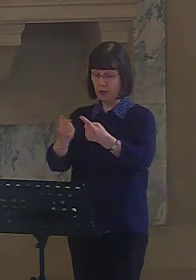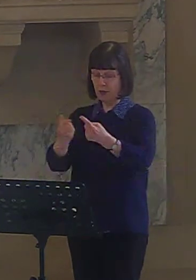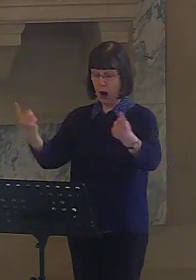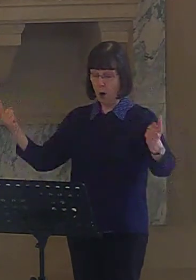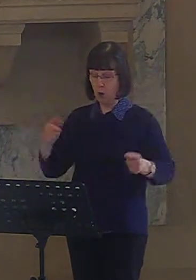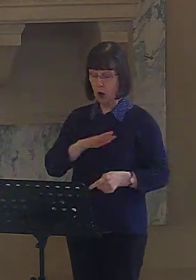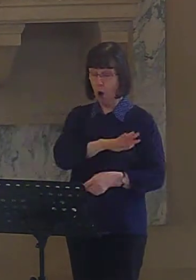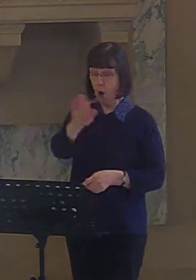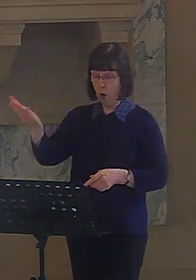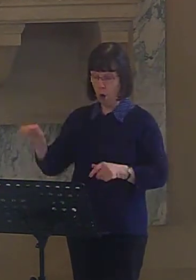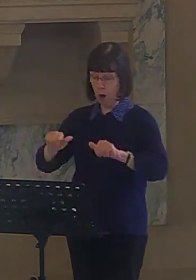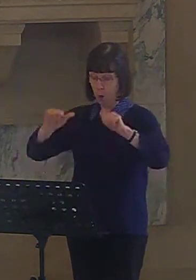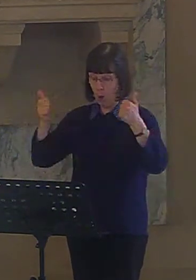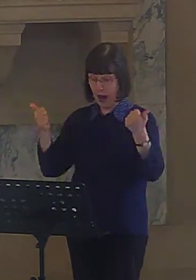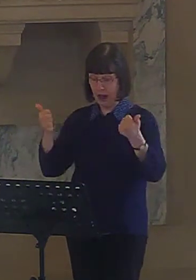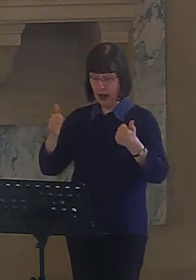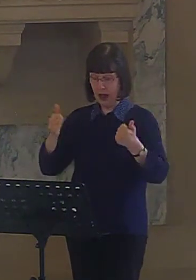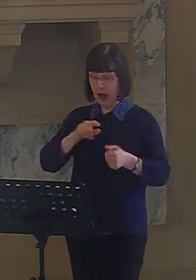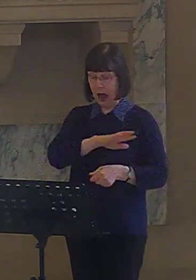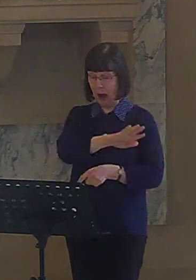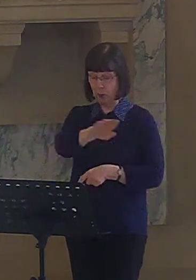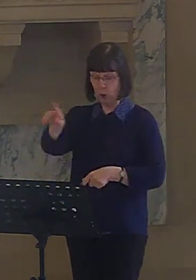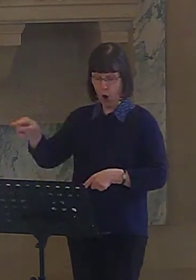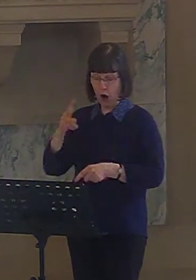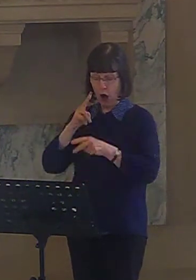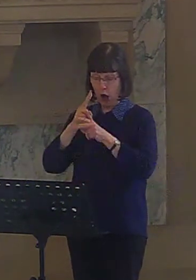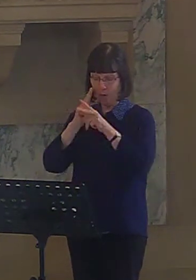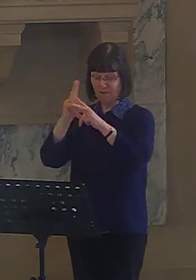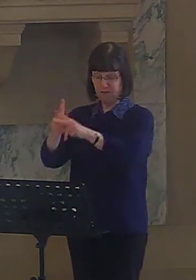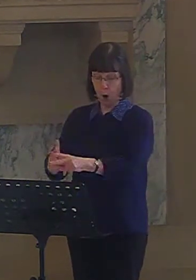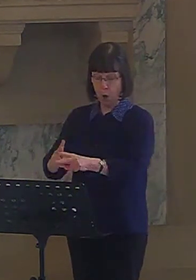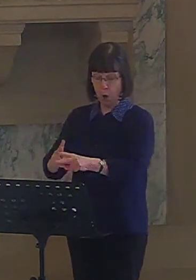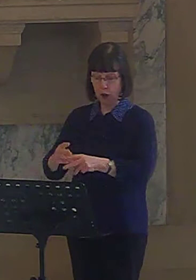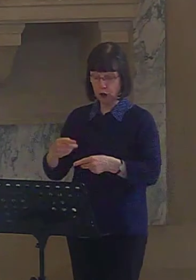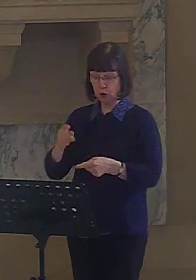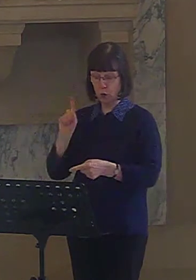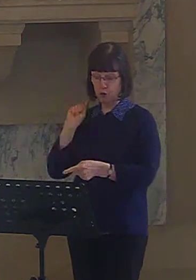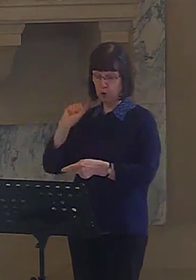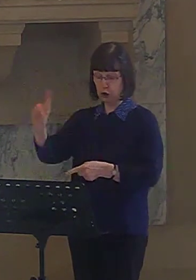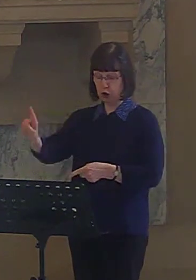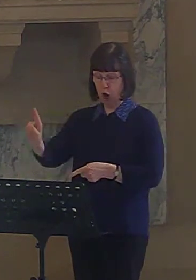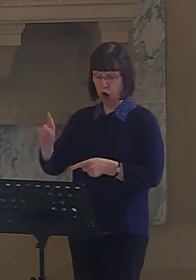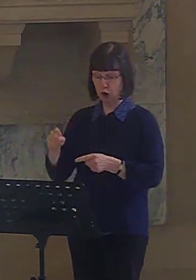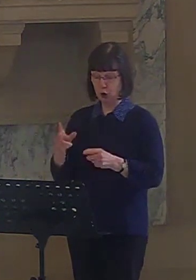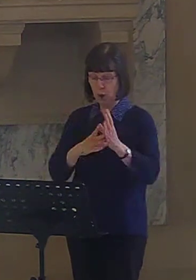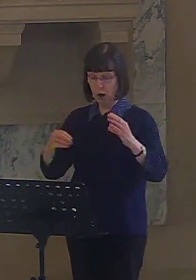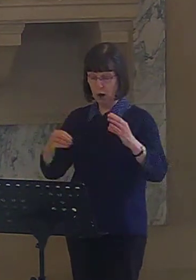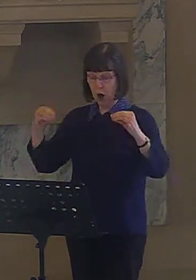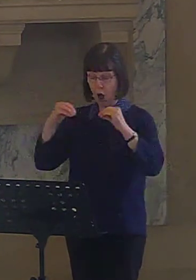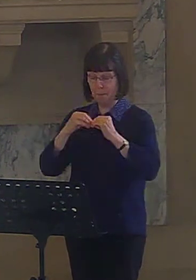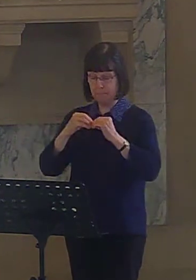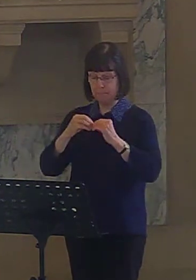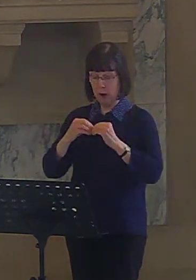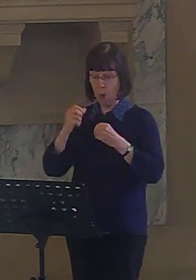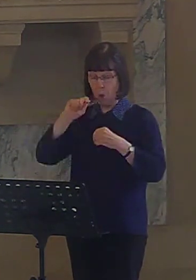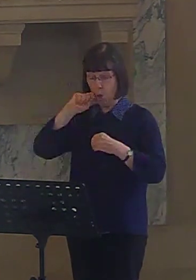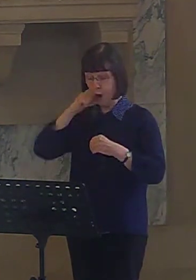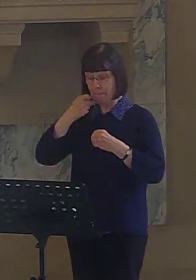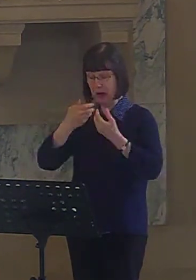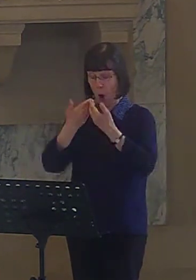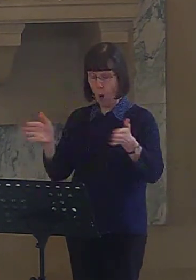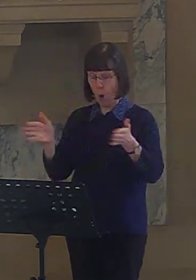that we are well, and we look forward to returning to the club which will be opened on